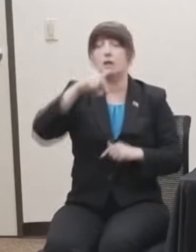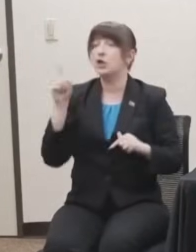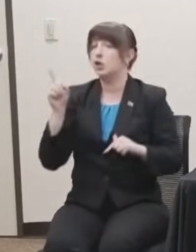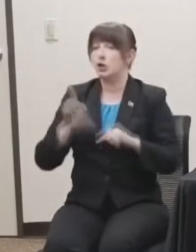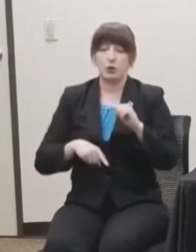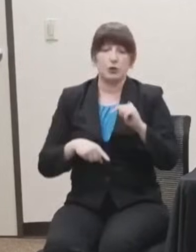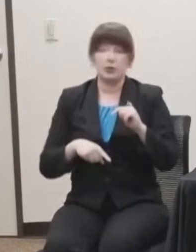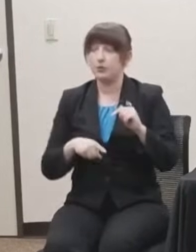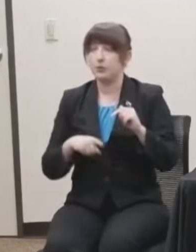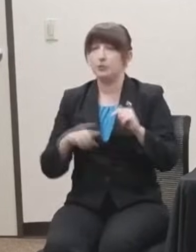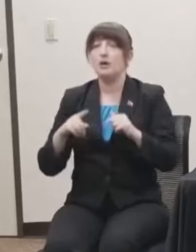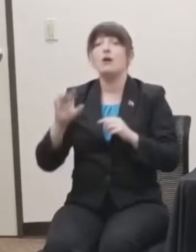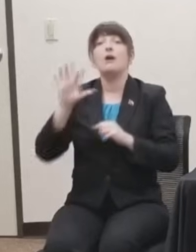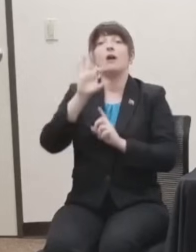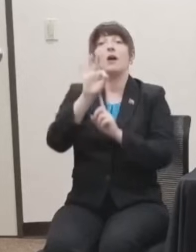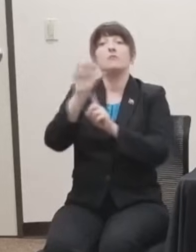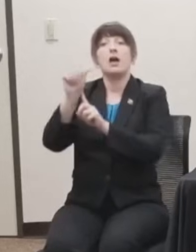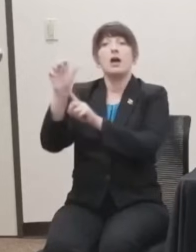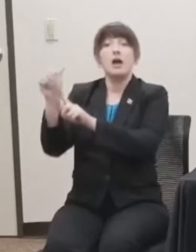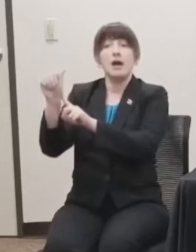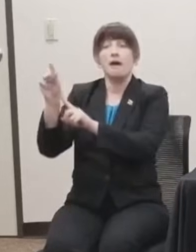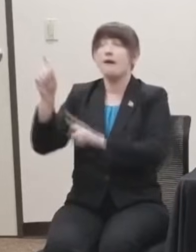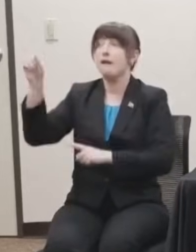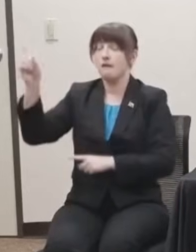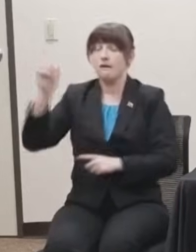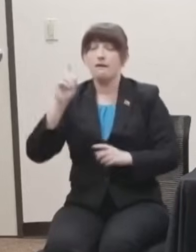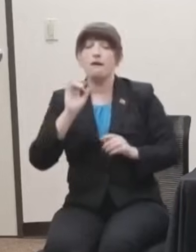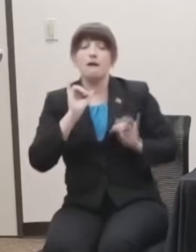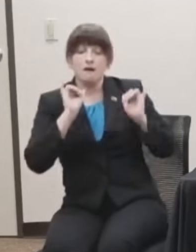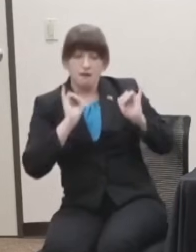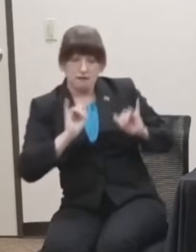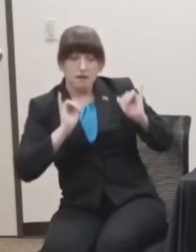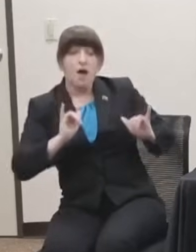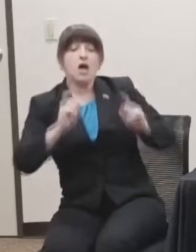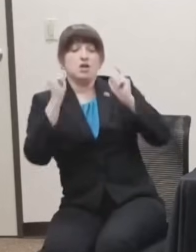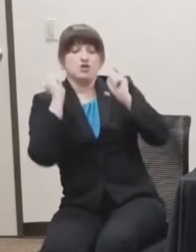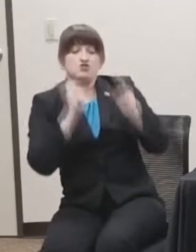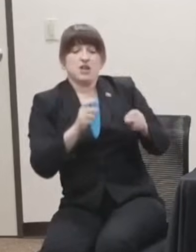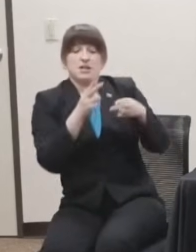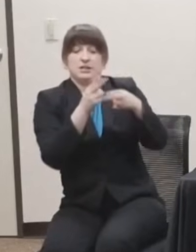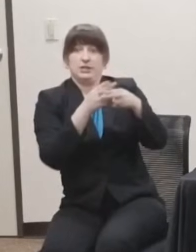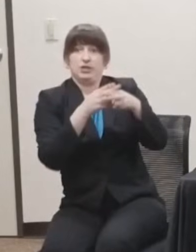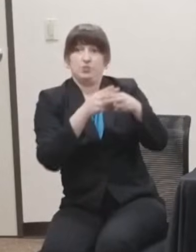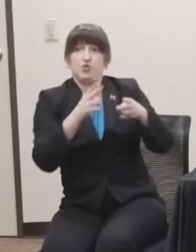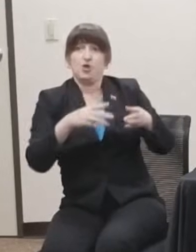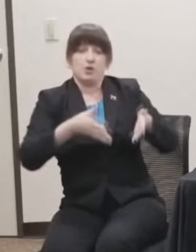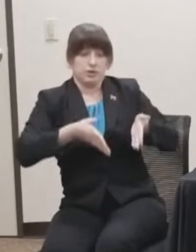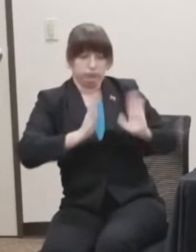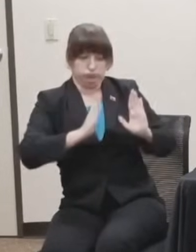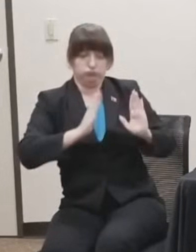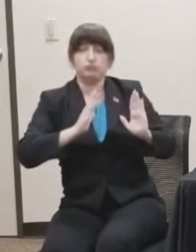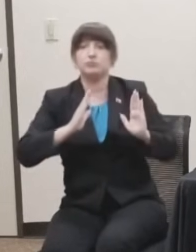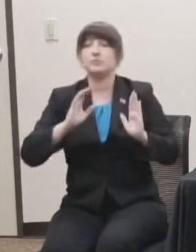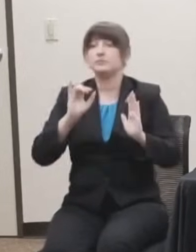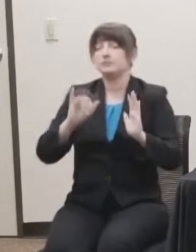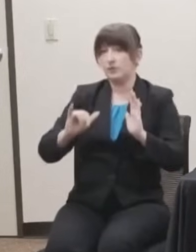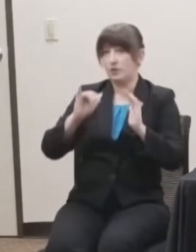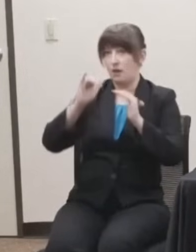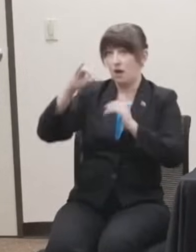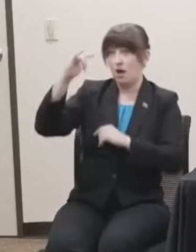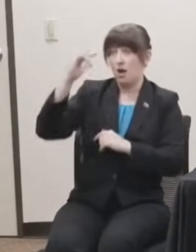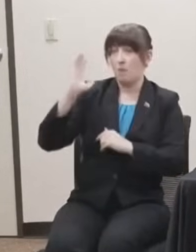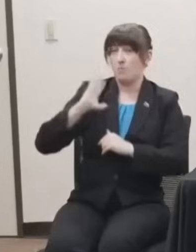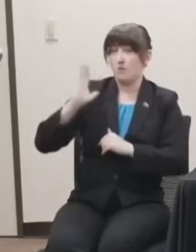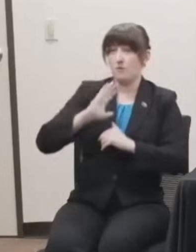The FAA granted a temporary flight restricted area through a lower altitude, which allowed our aircraft